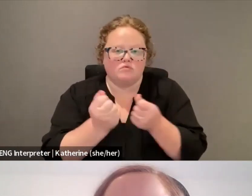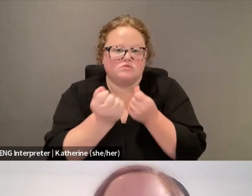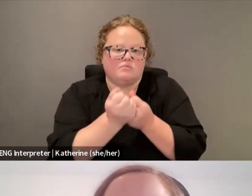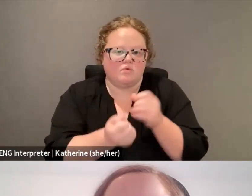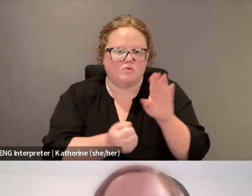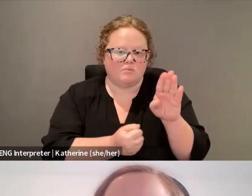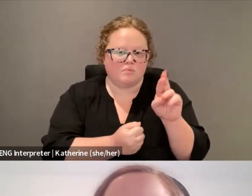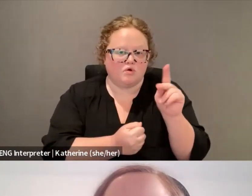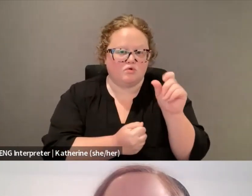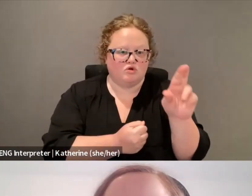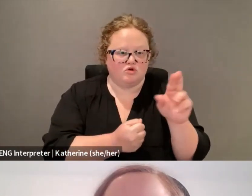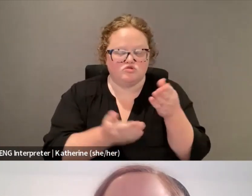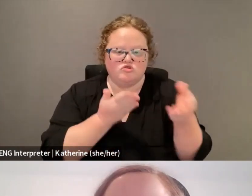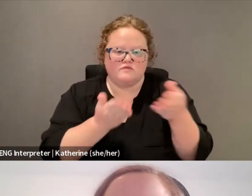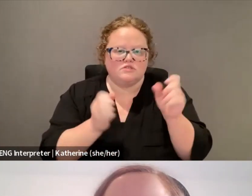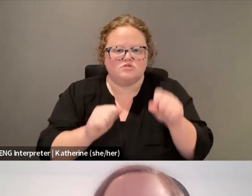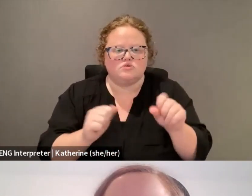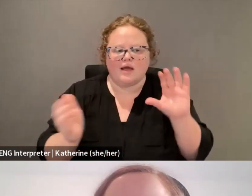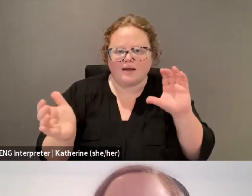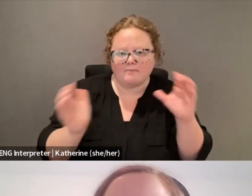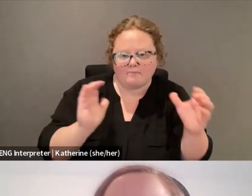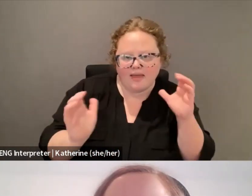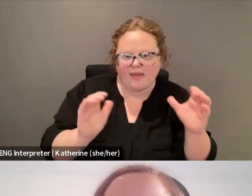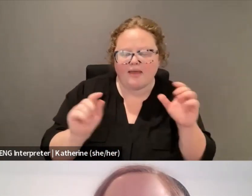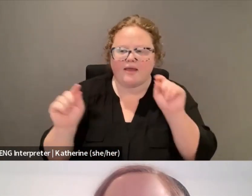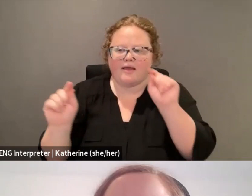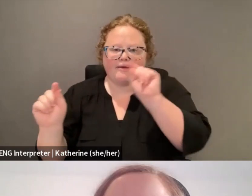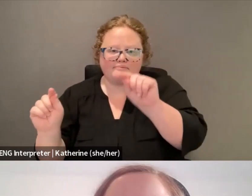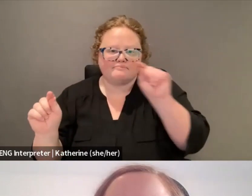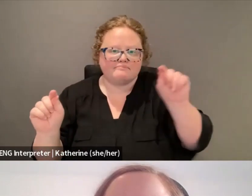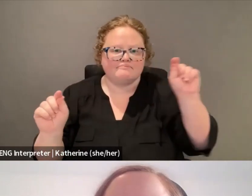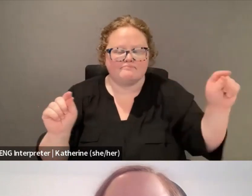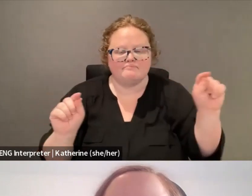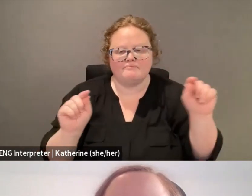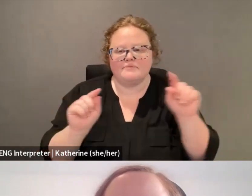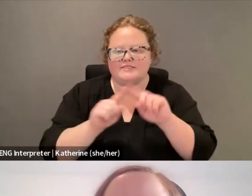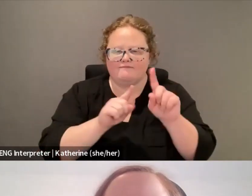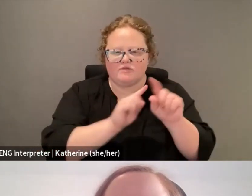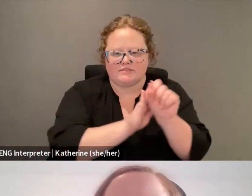of compare in different states. The code is